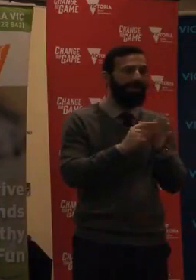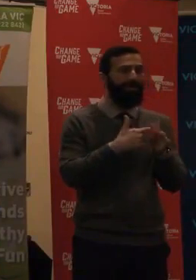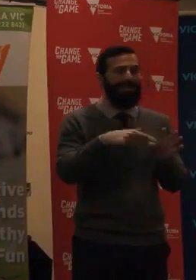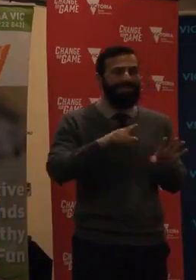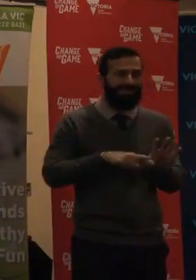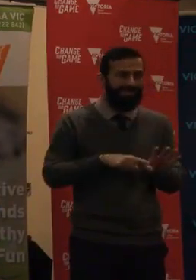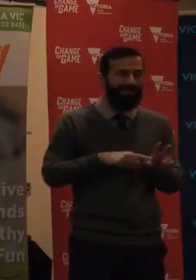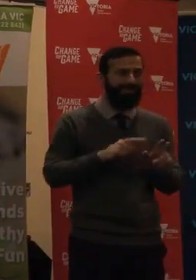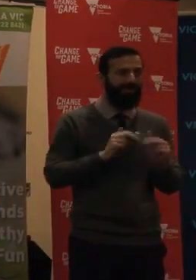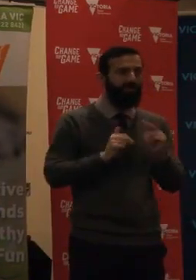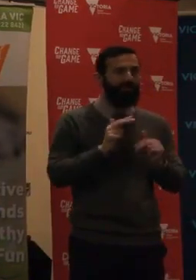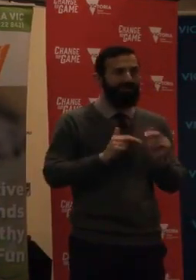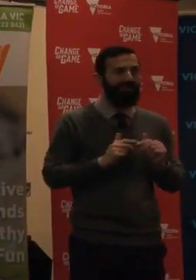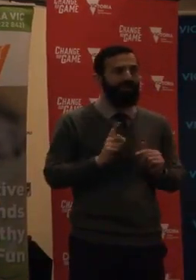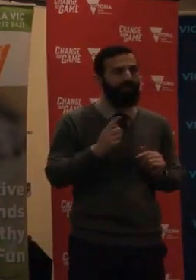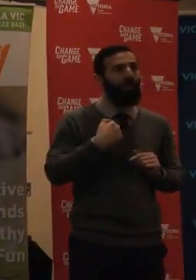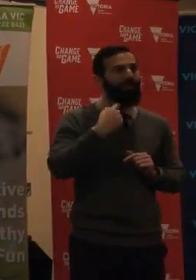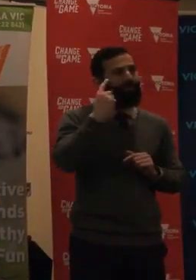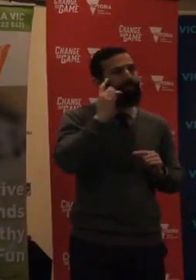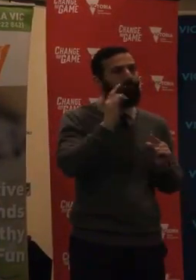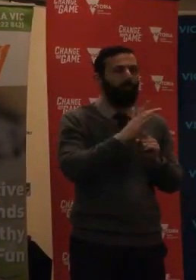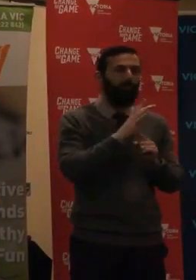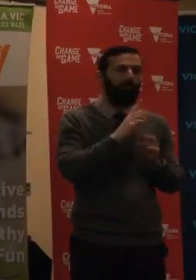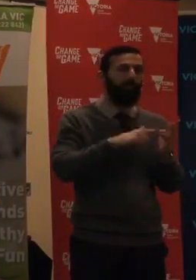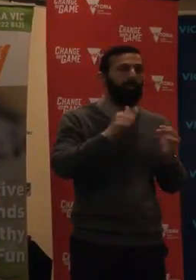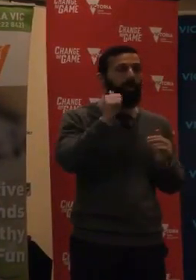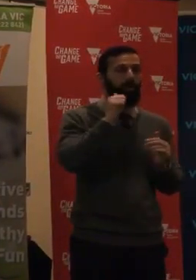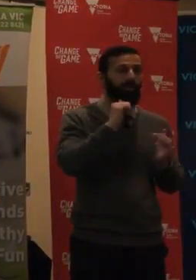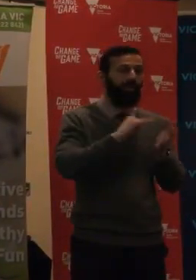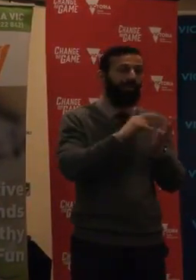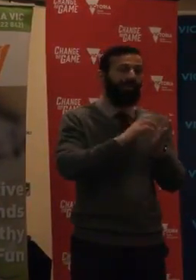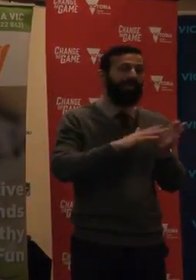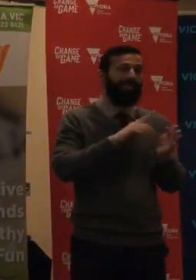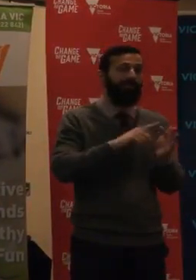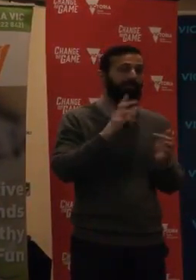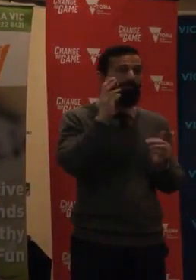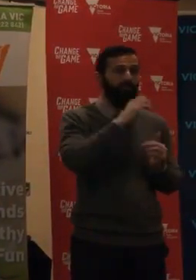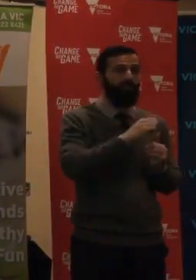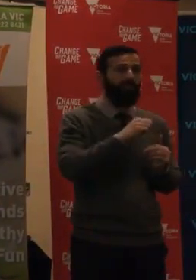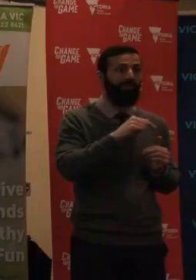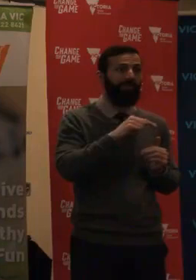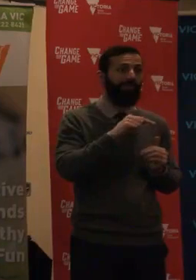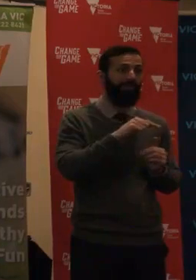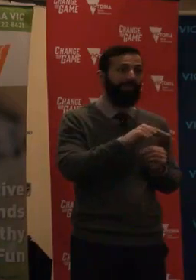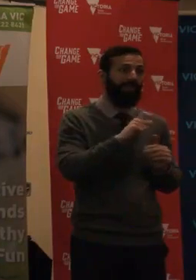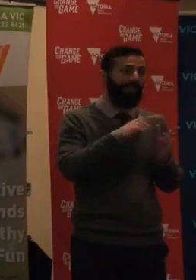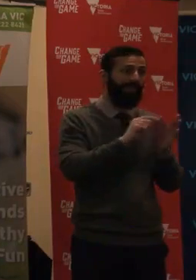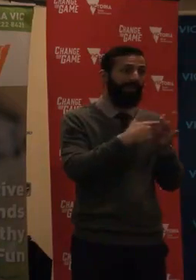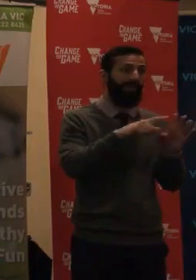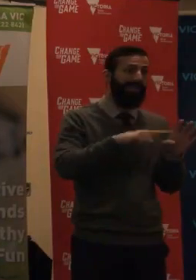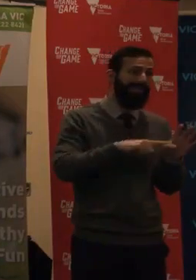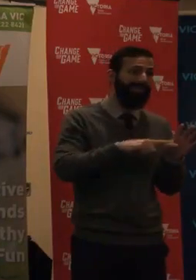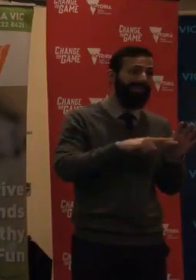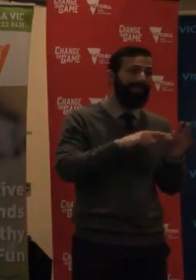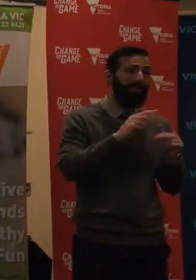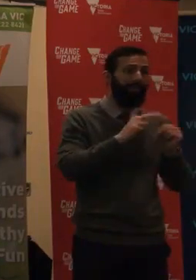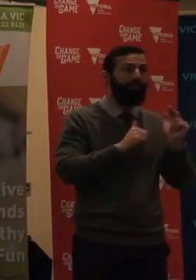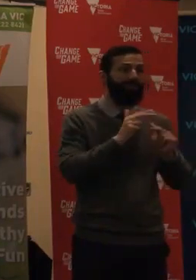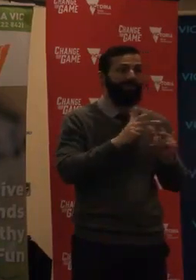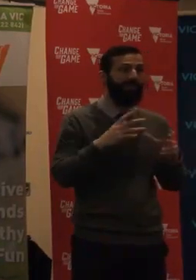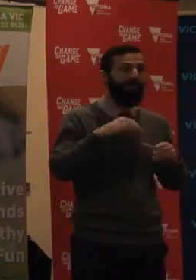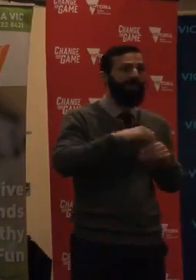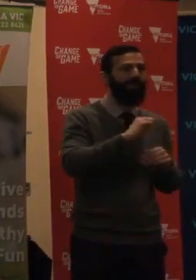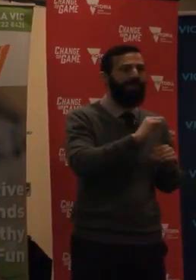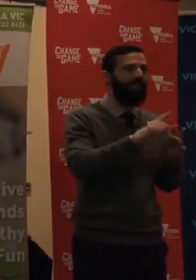building. But suffice to say, I think it's important to note that the scheme does assume that this phrase capacity building is part of the jargon,